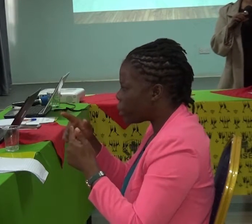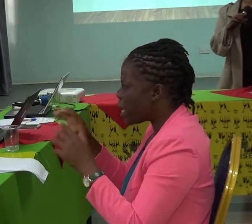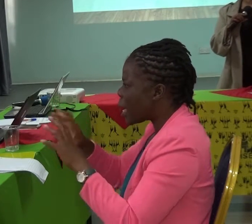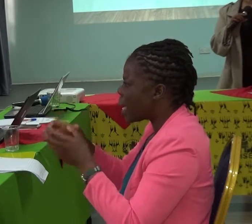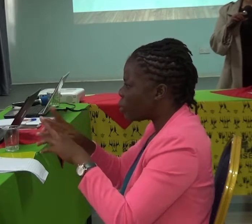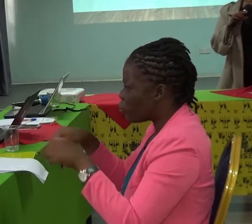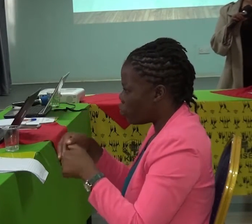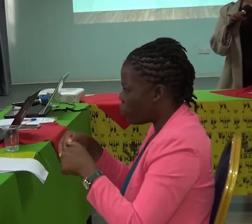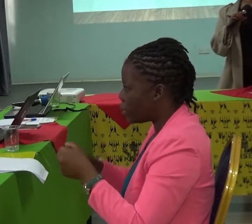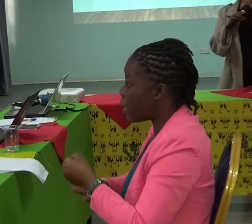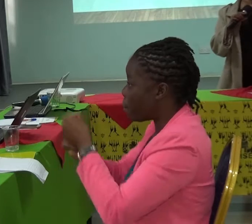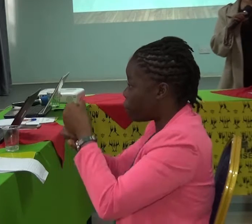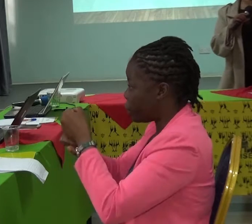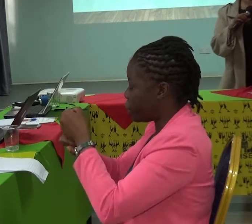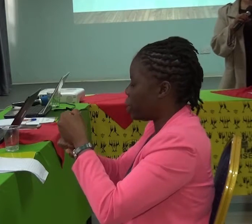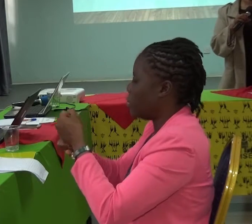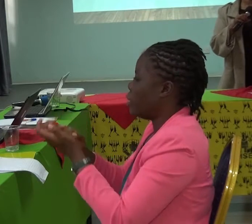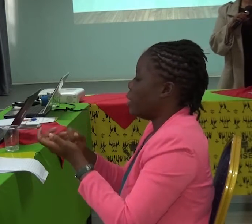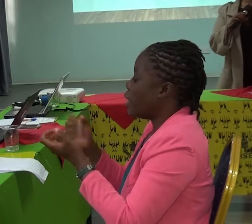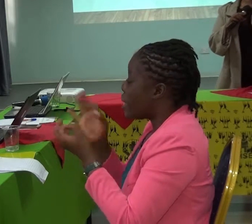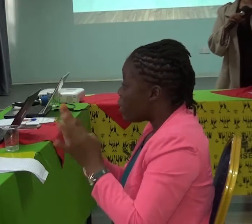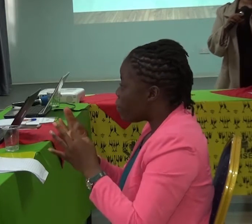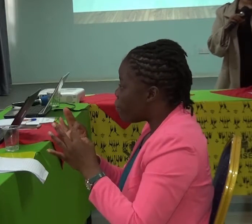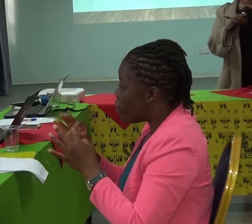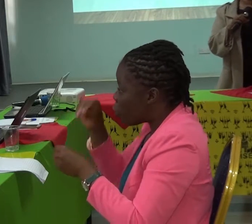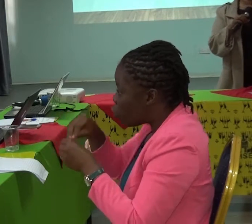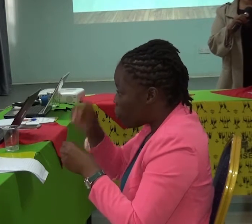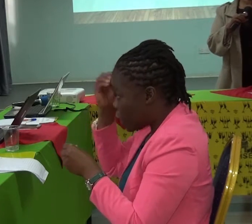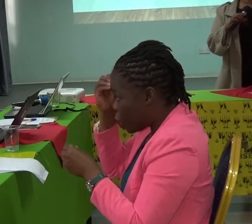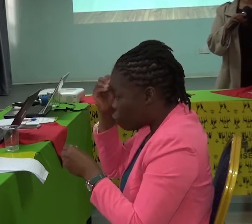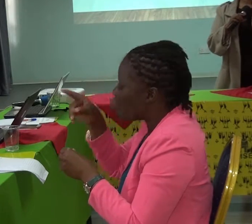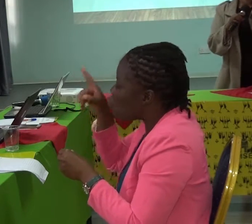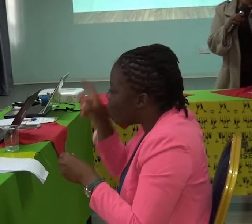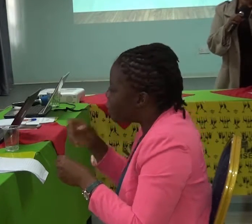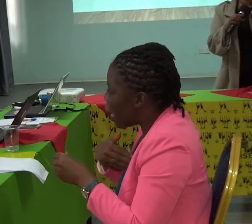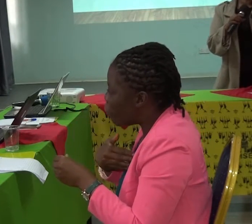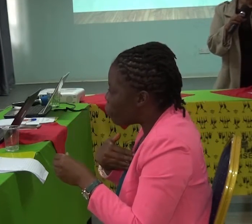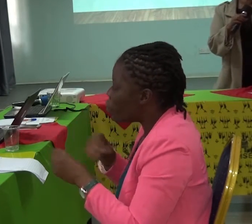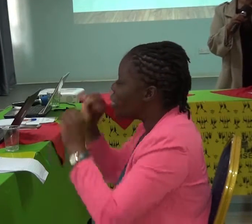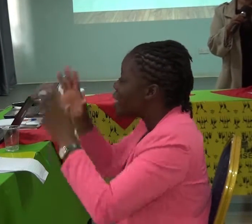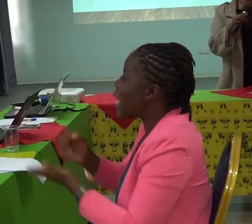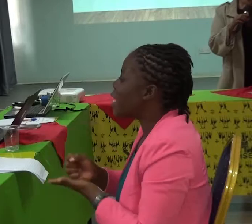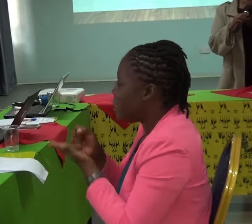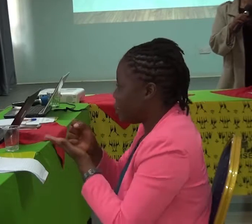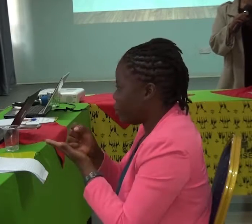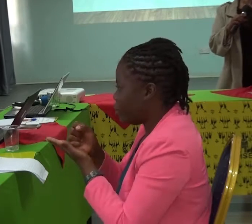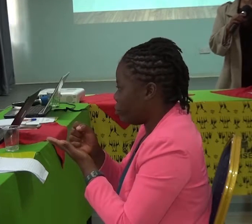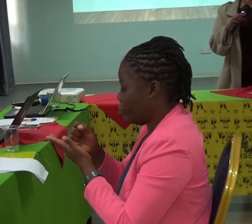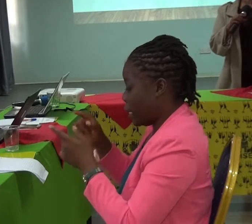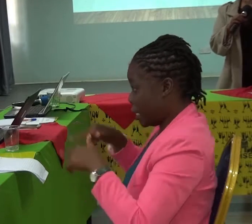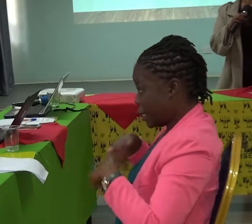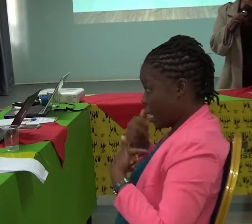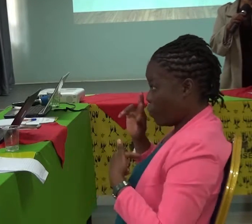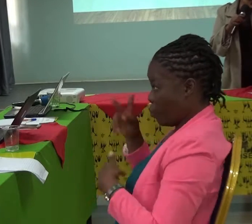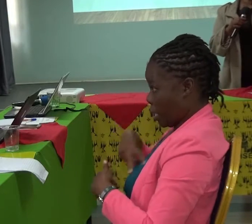need teacher aides if inclusive education has to work. I think this models that. It is good that we are not perfect, but we can